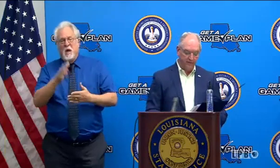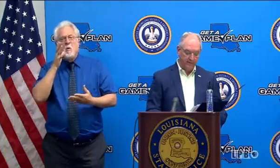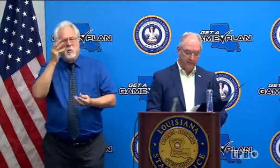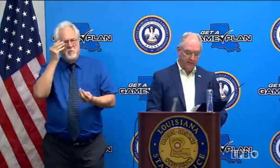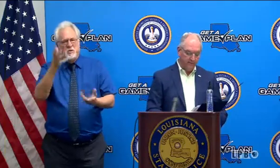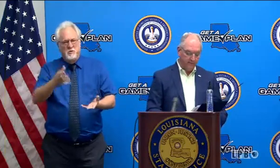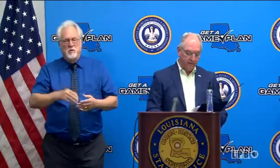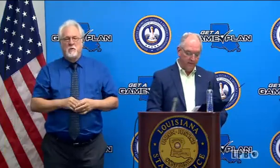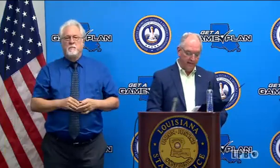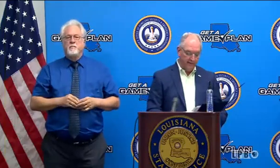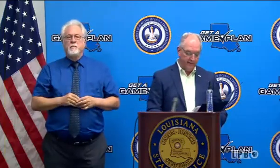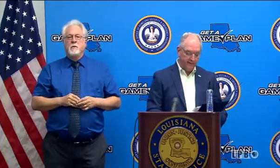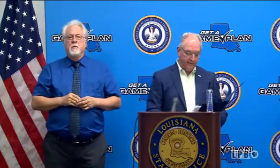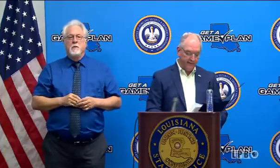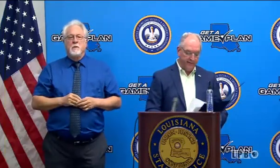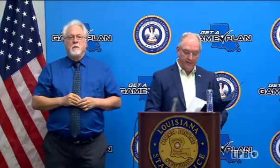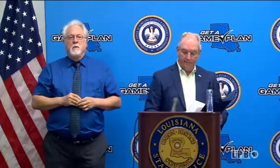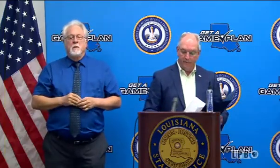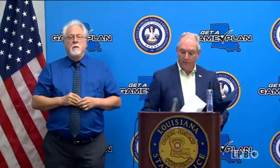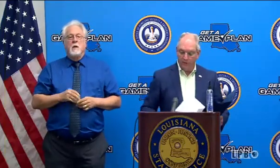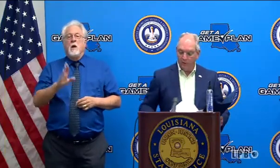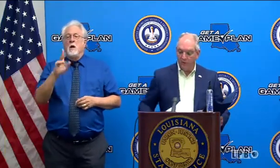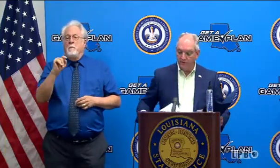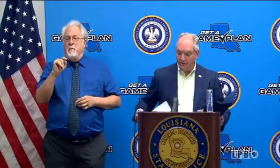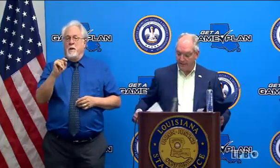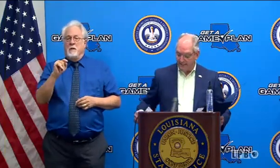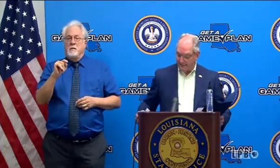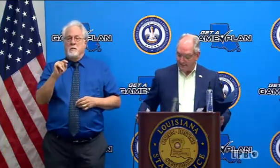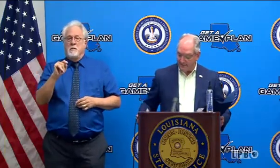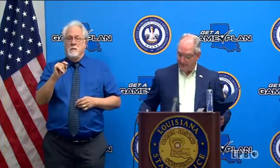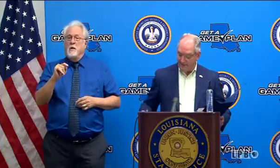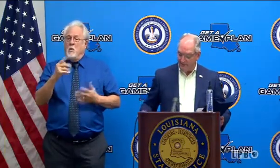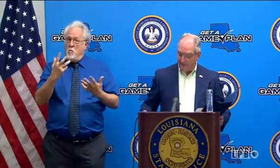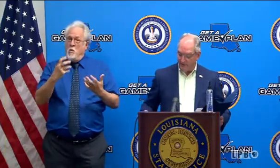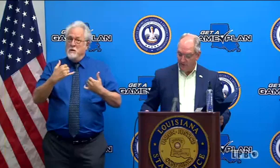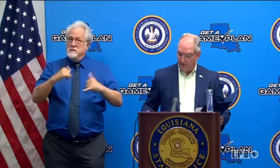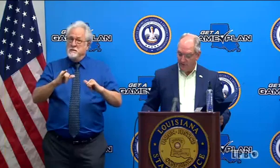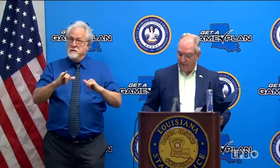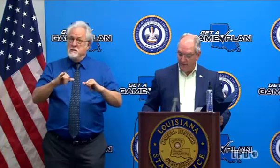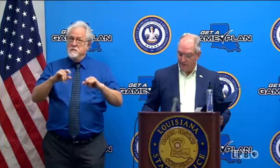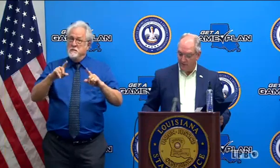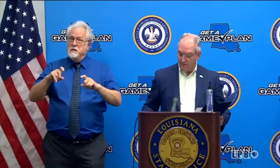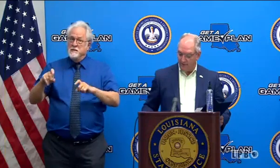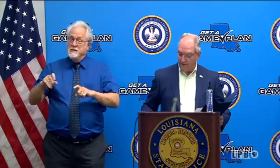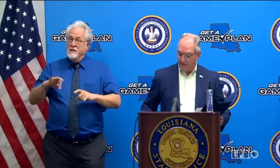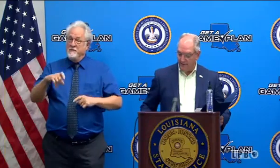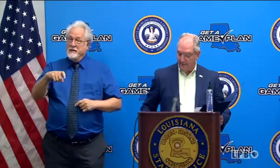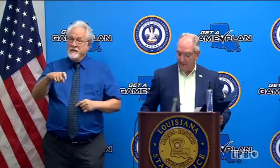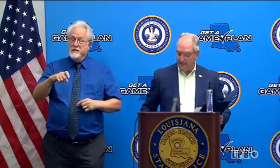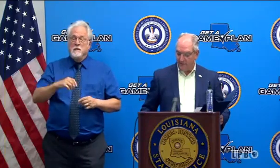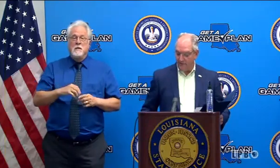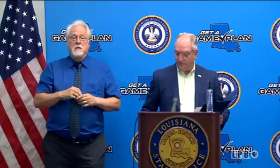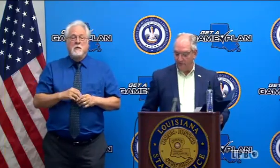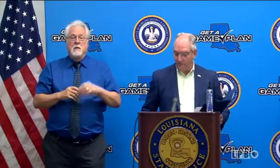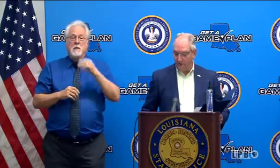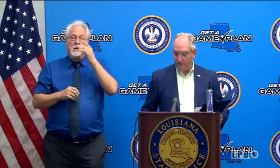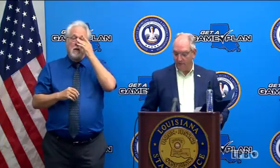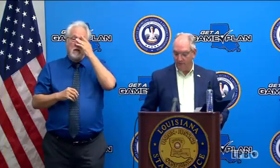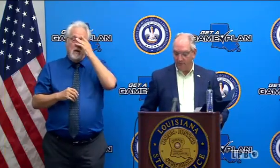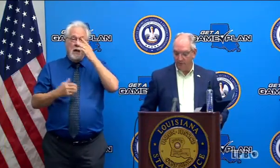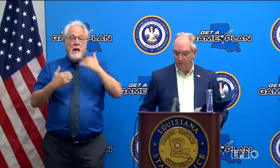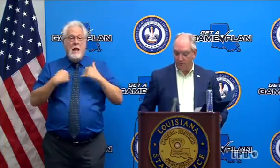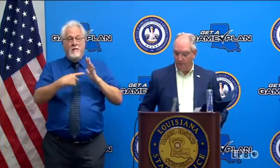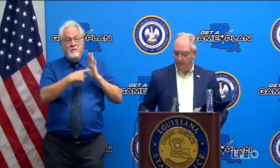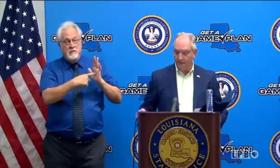that announcement later. But we do want you to get tested if you need to. If you